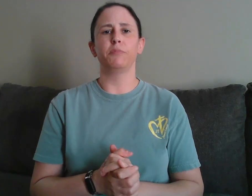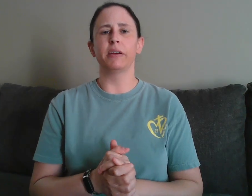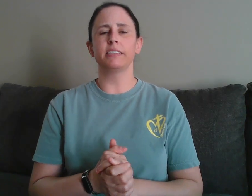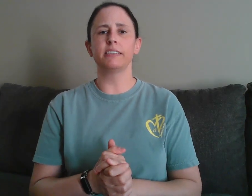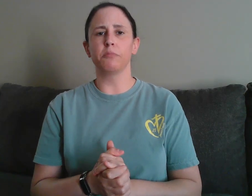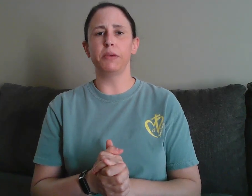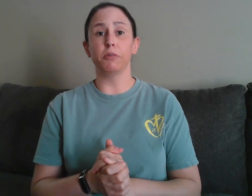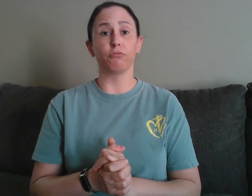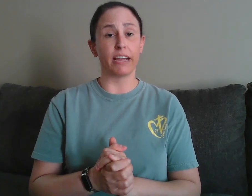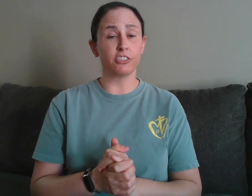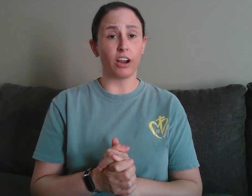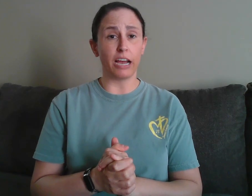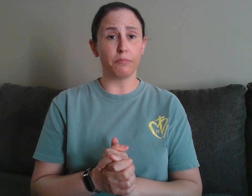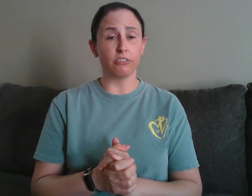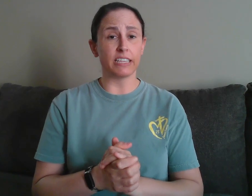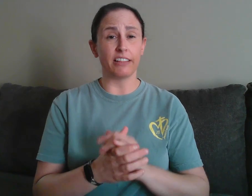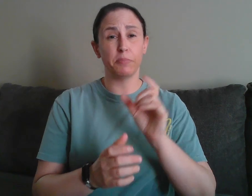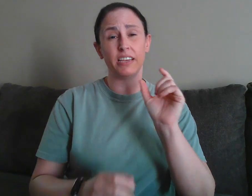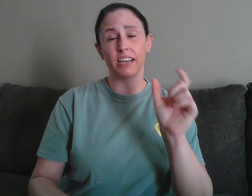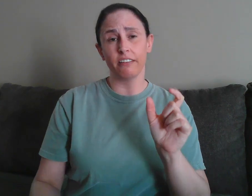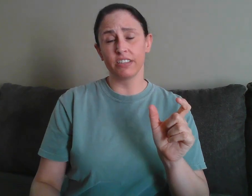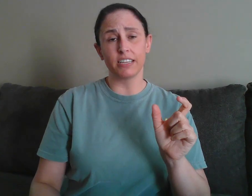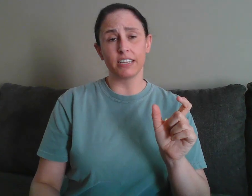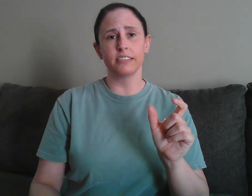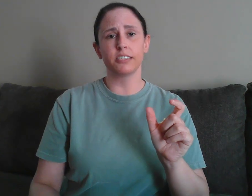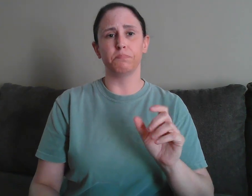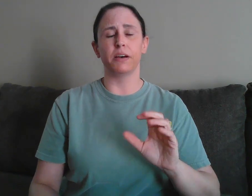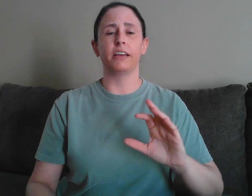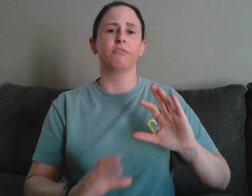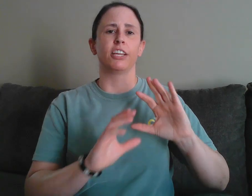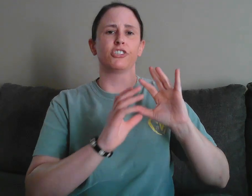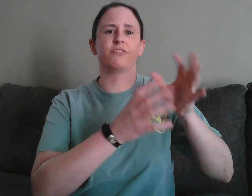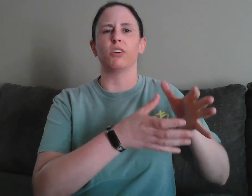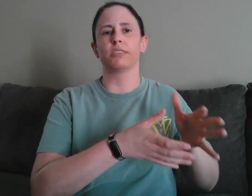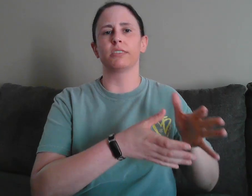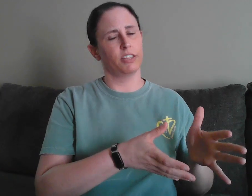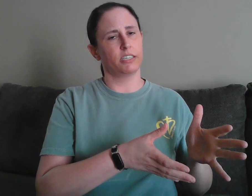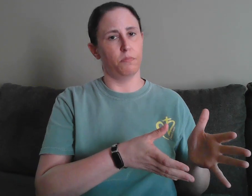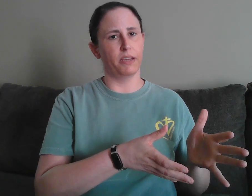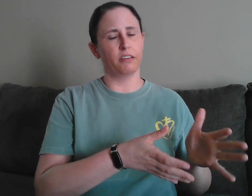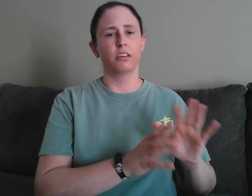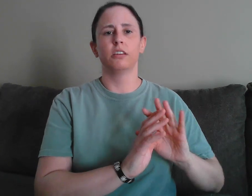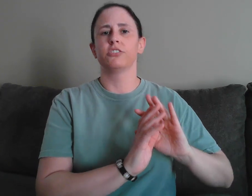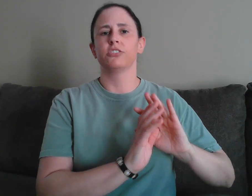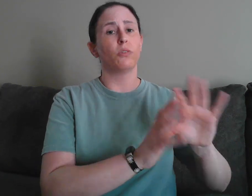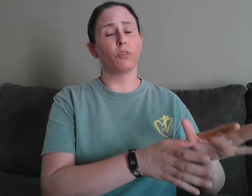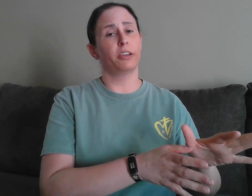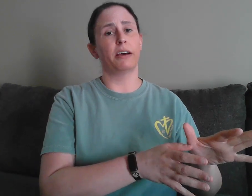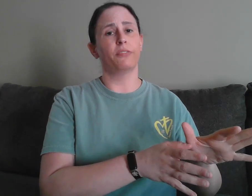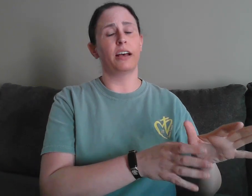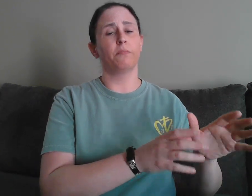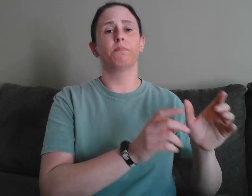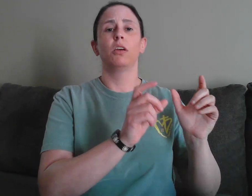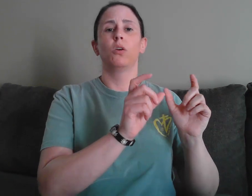might see some people raise their eyebrows at the beginning of the sentence, but they're just focusing on the topic. So don't worry about that.